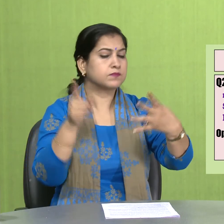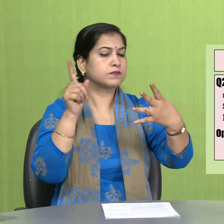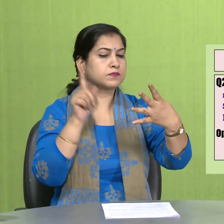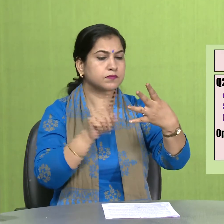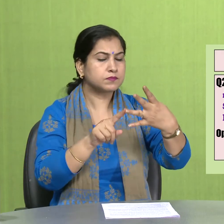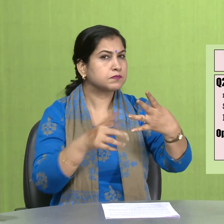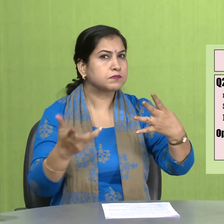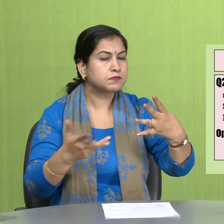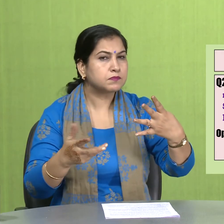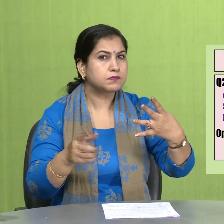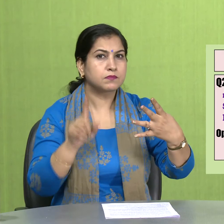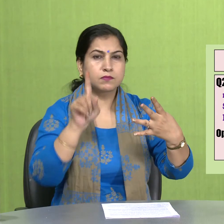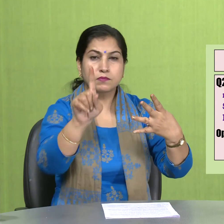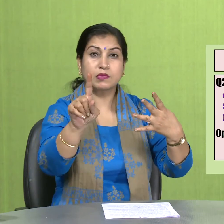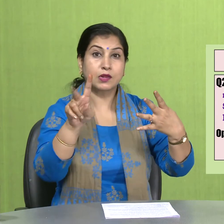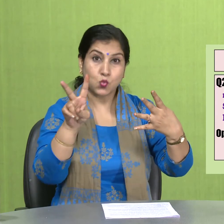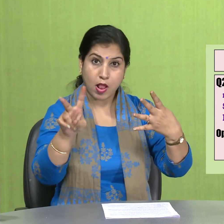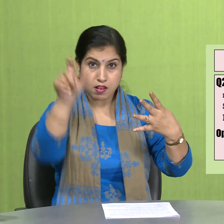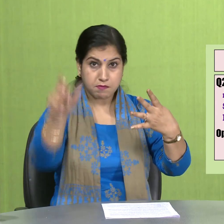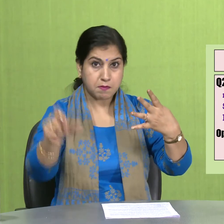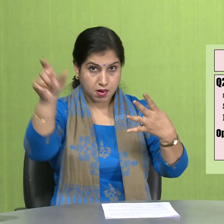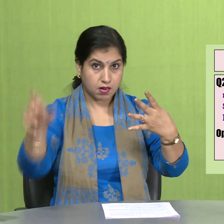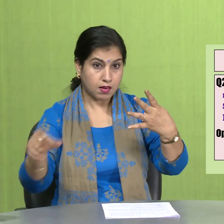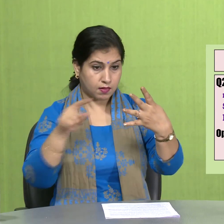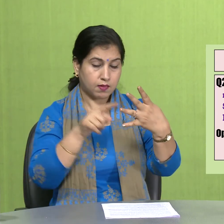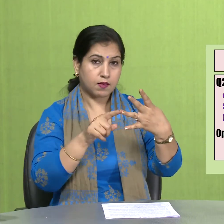Third option is 12 people.